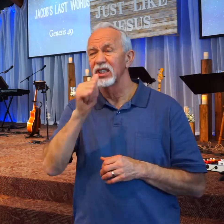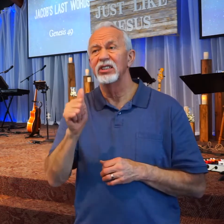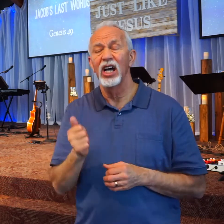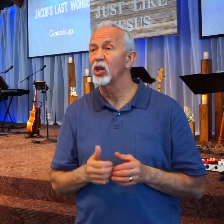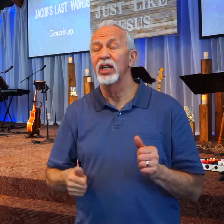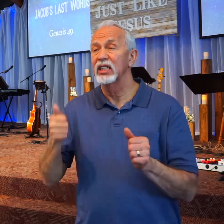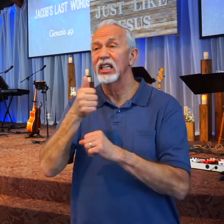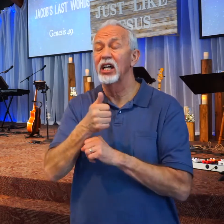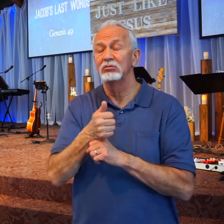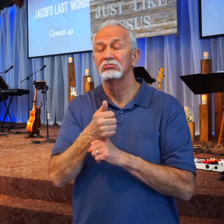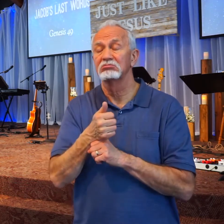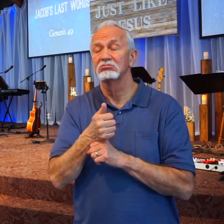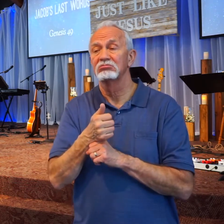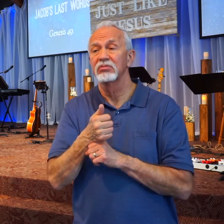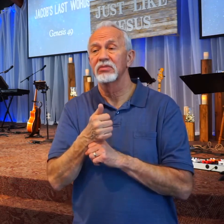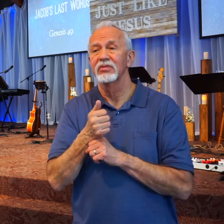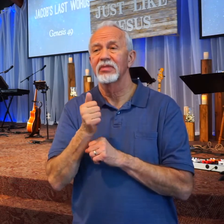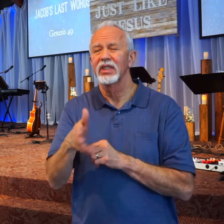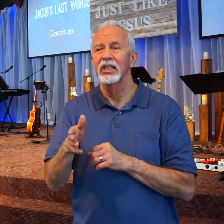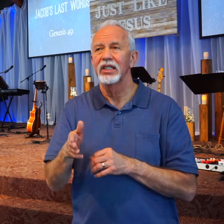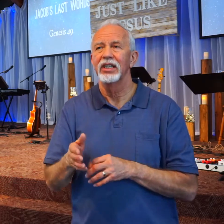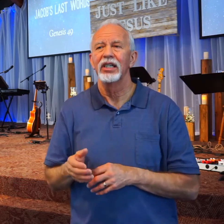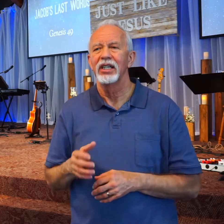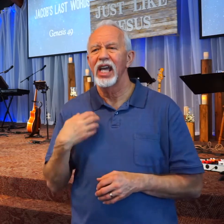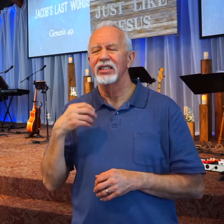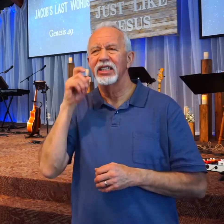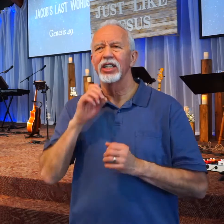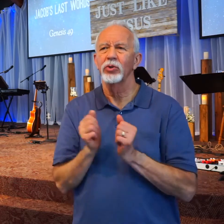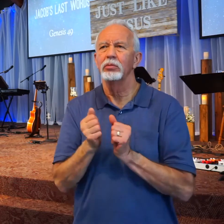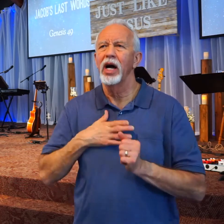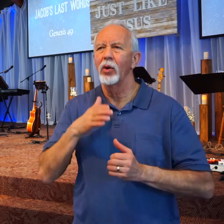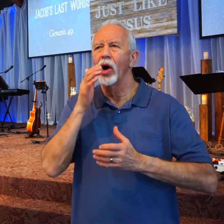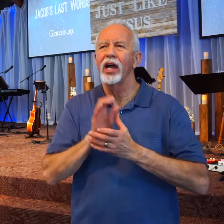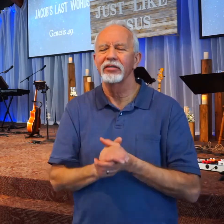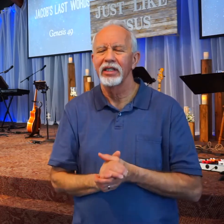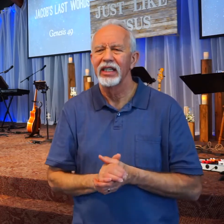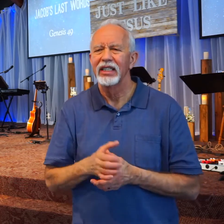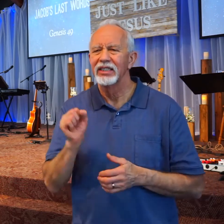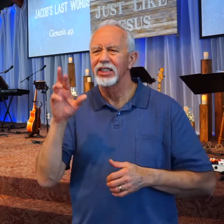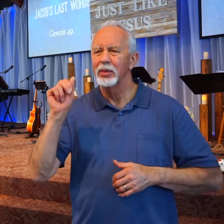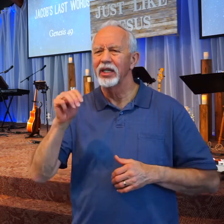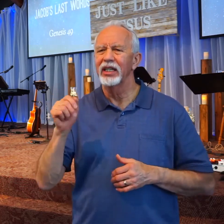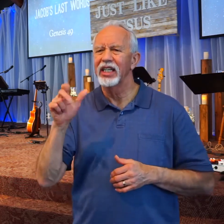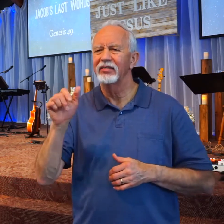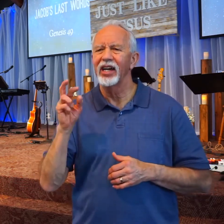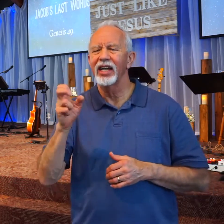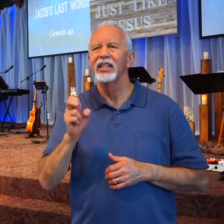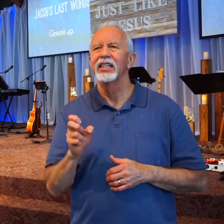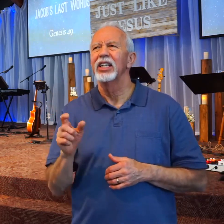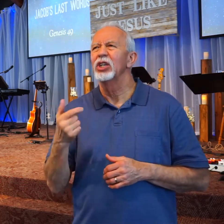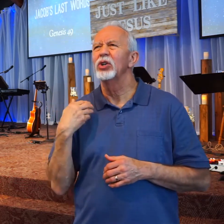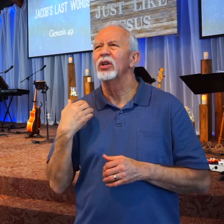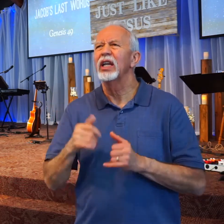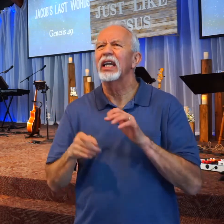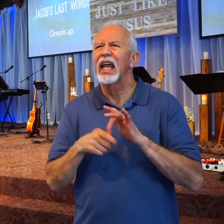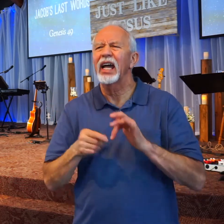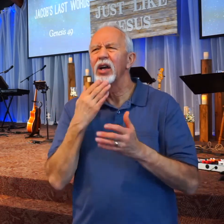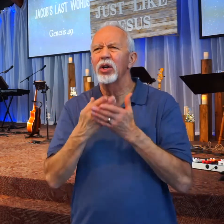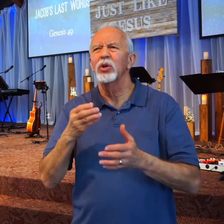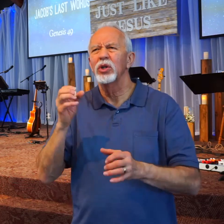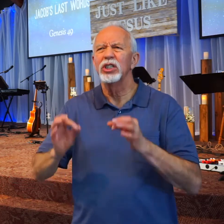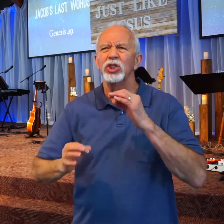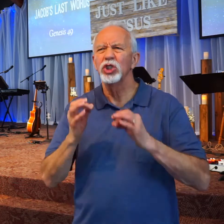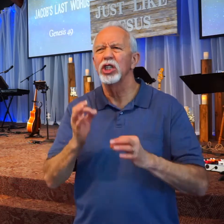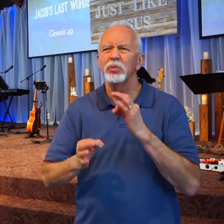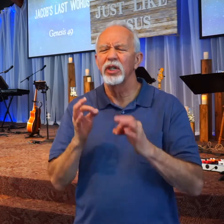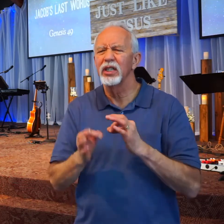excel. You defiled my bed. Simeon and Levi, you lacked good judgment in retaliation over